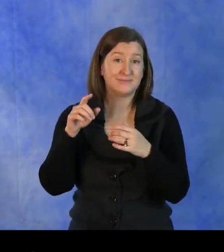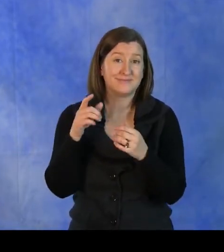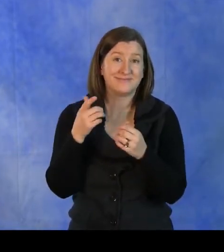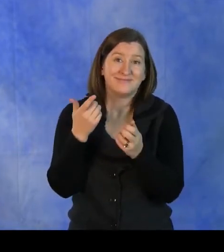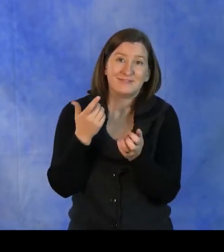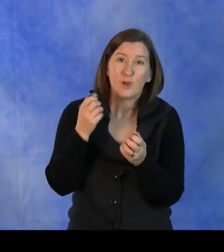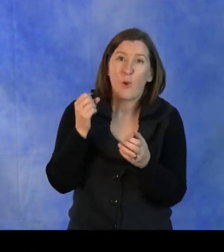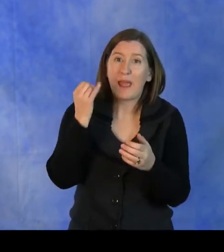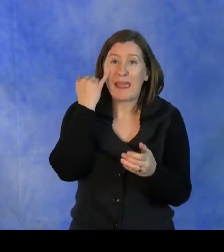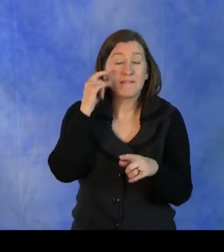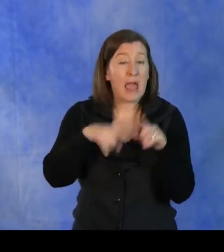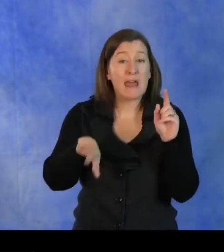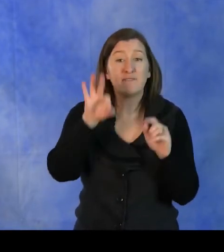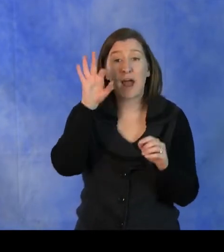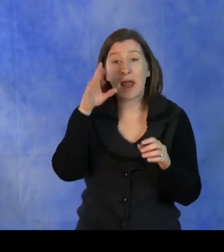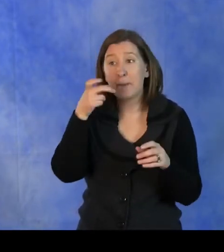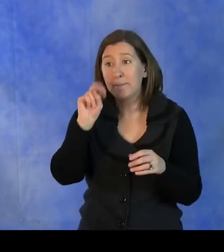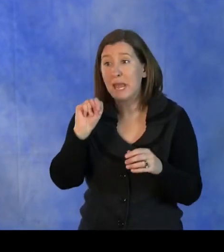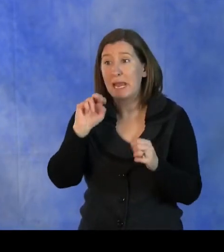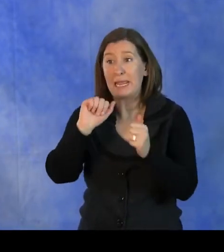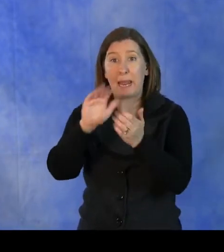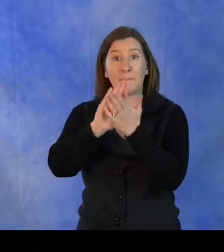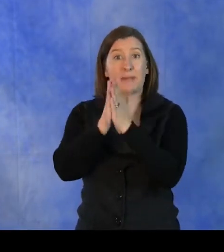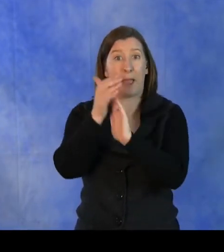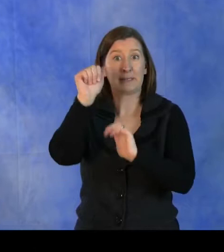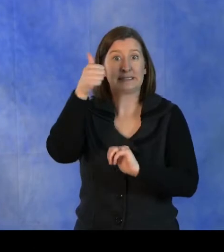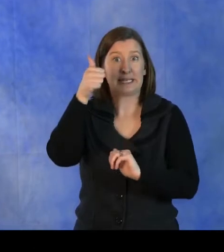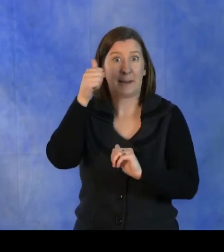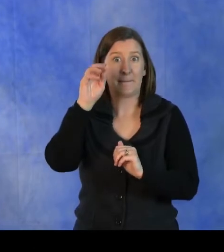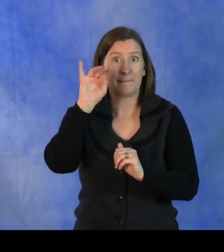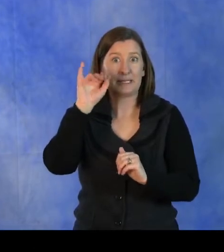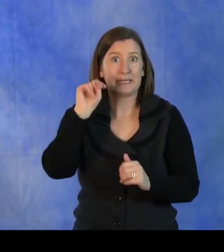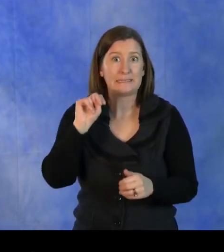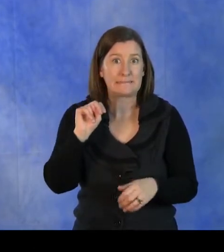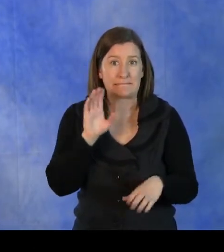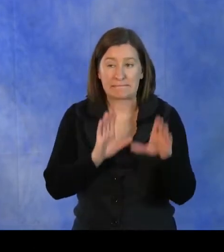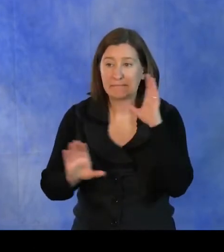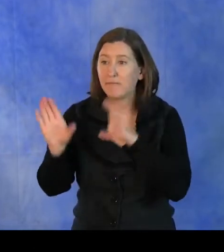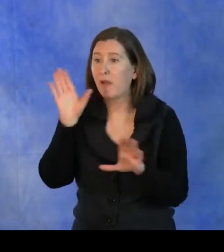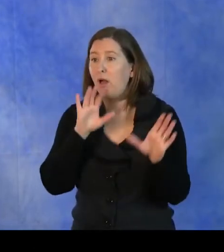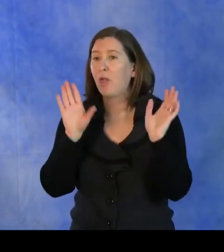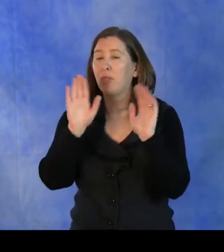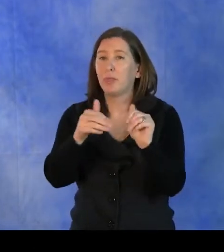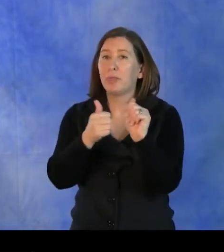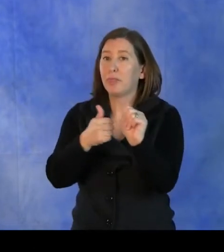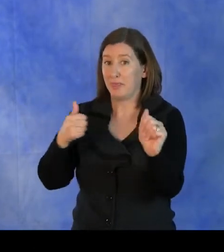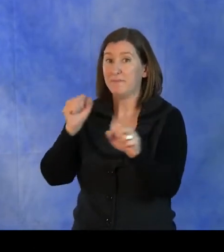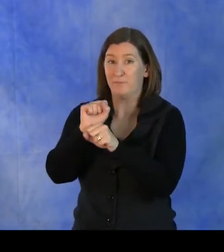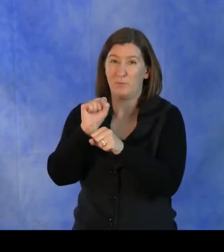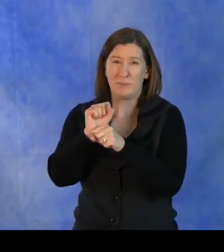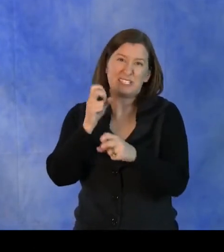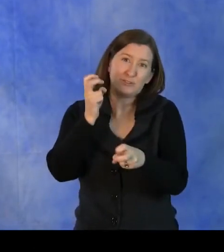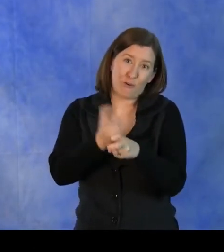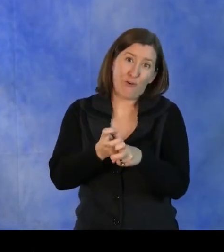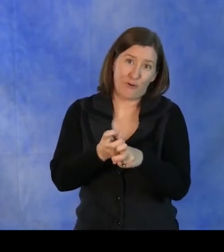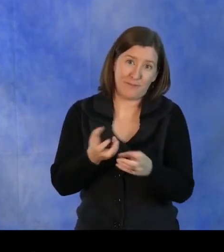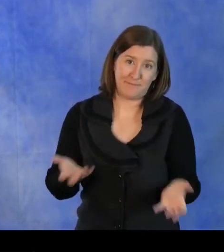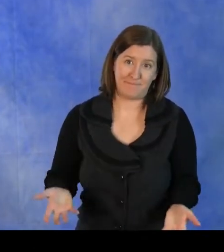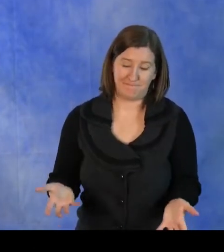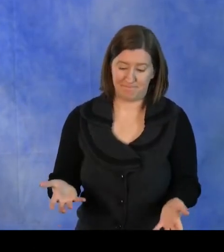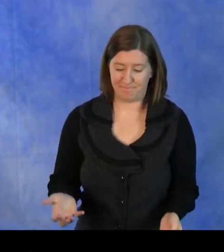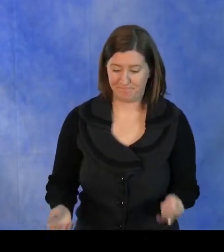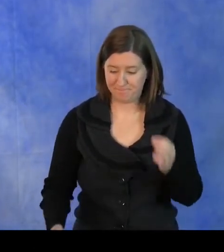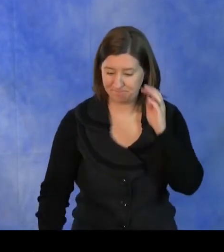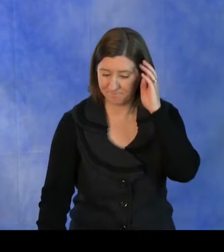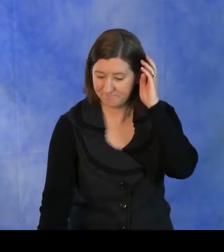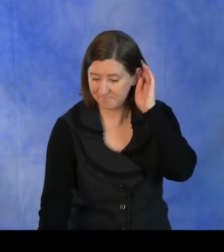they like distractions. So if they can't find a pen, it could become 10 minutes of looking for something, and then they're behind